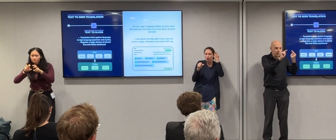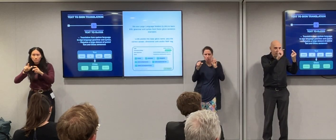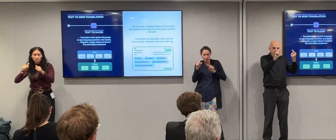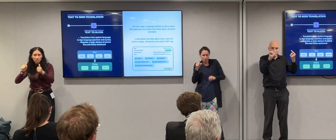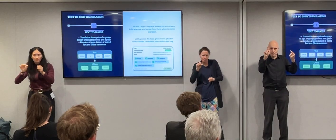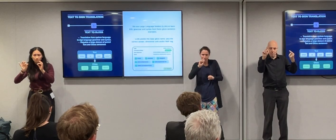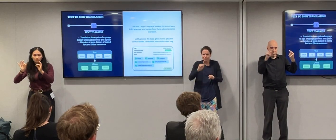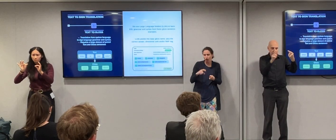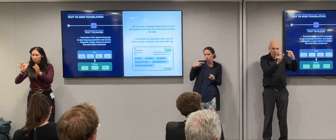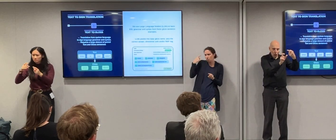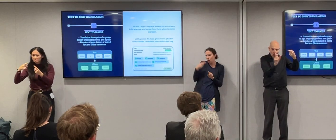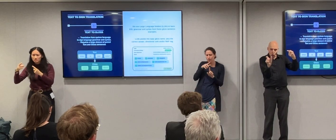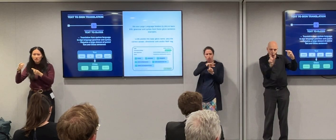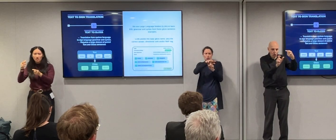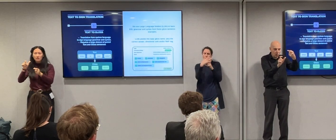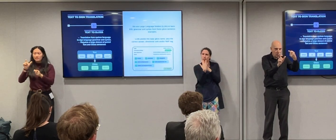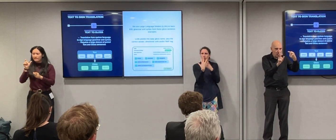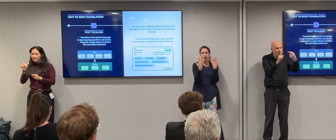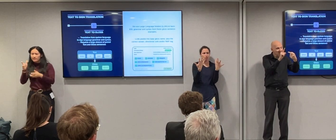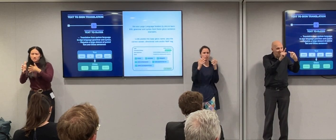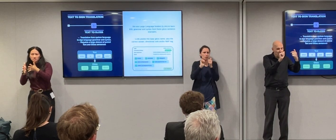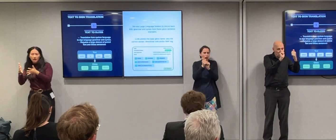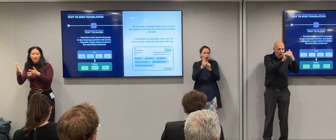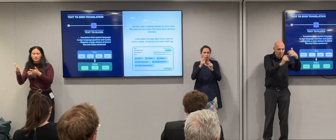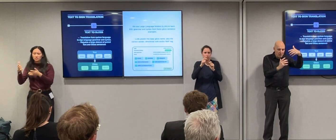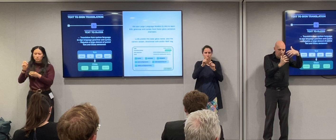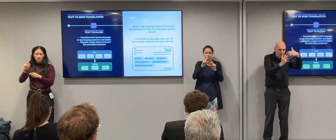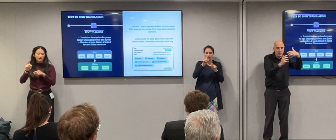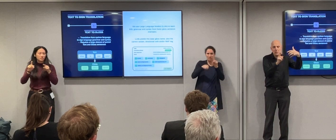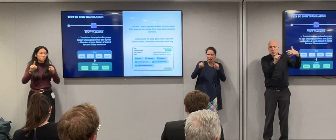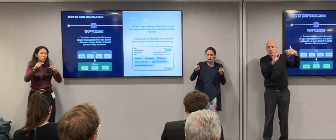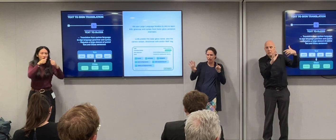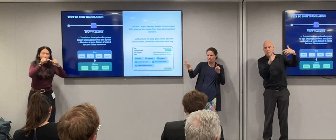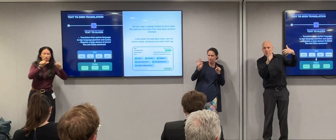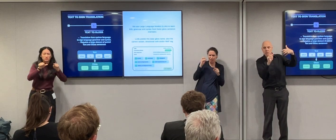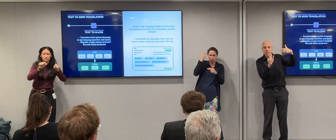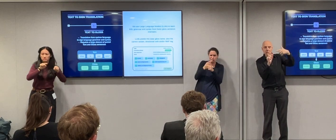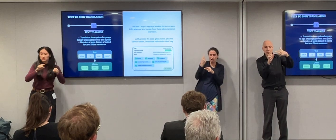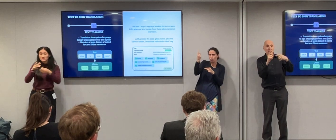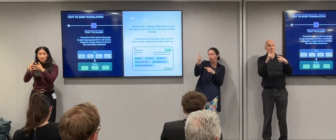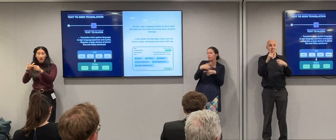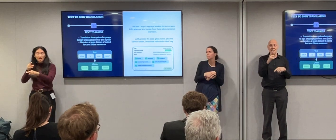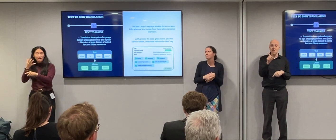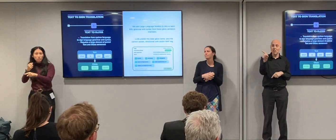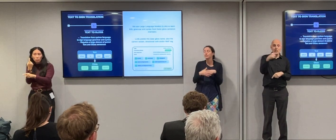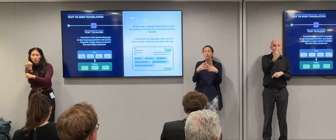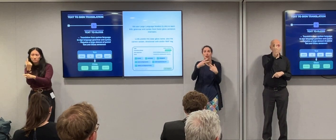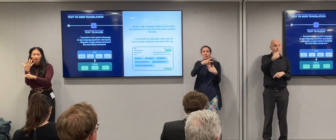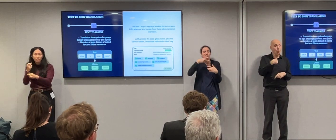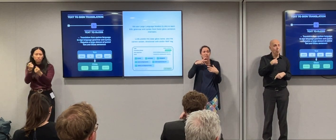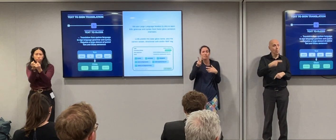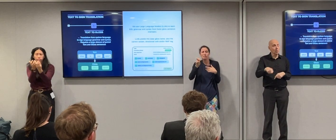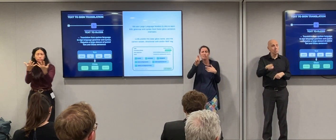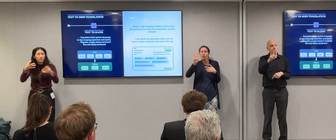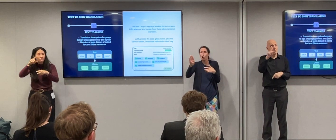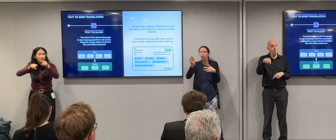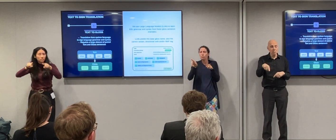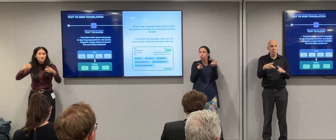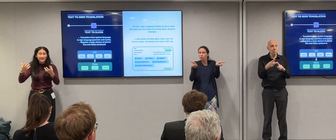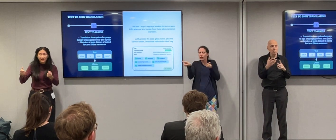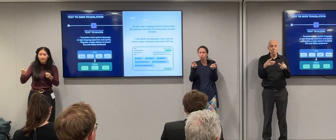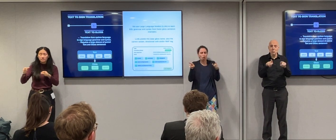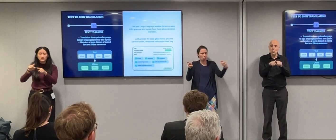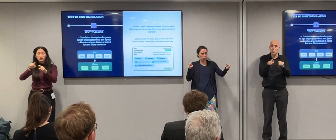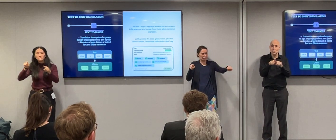gloss, depending on the context of the sentence. So learning the variant of the sign, things like directional verbs in BSL, but also